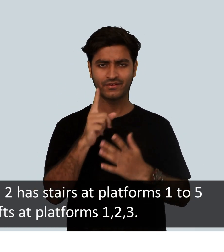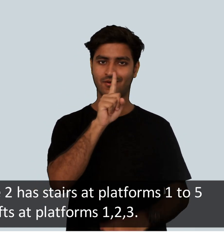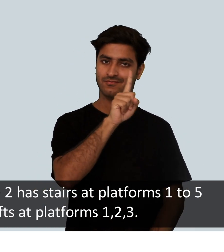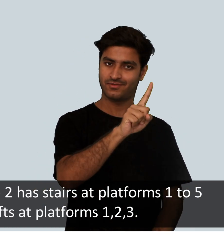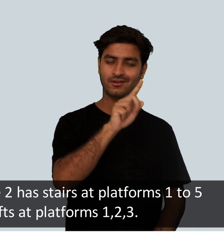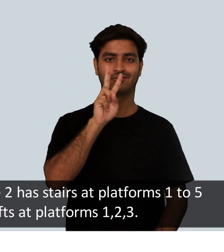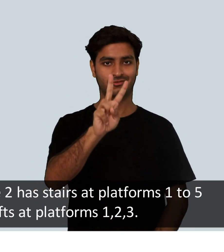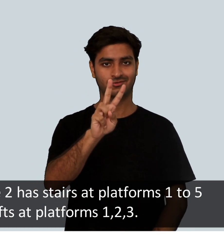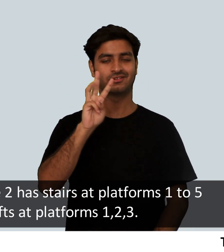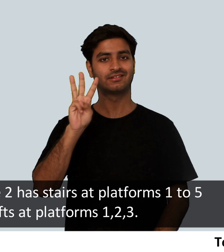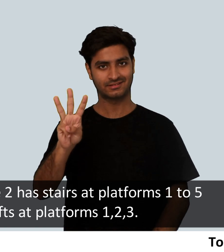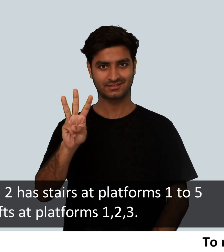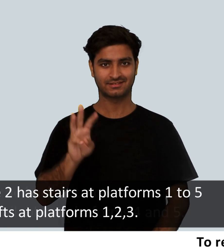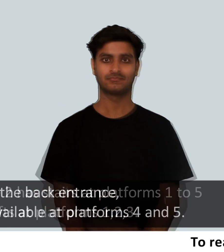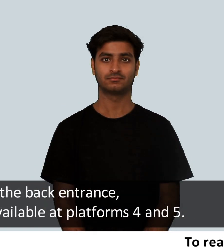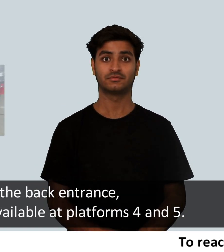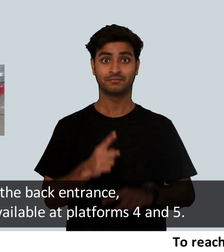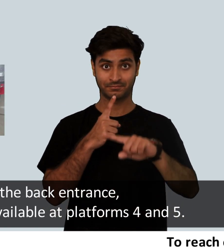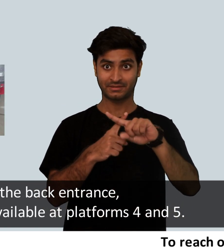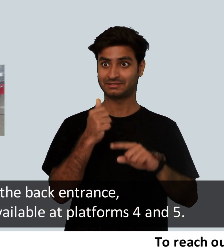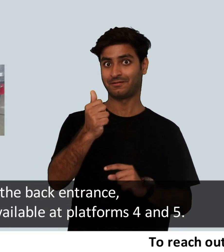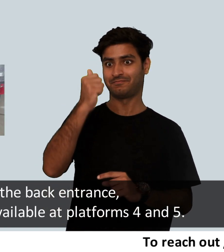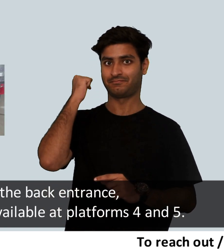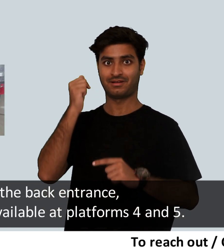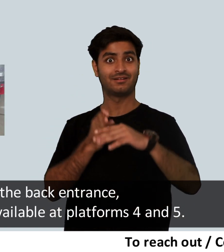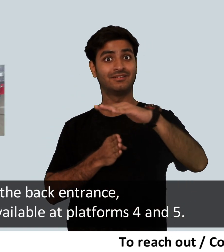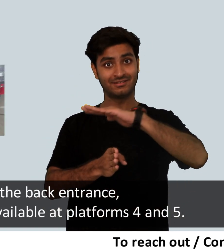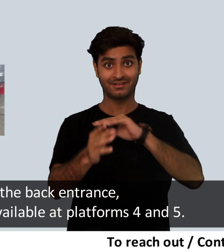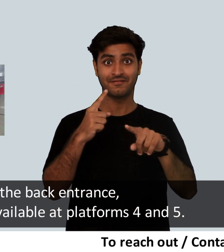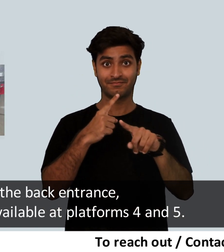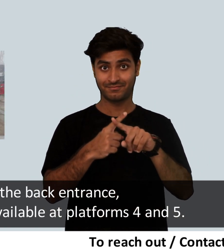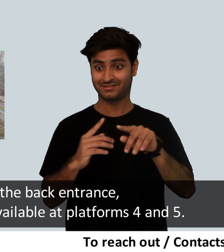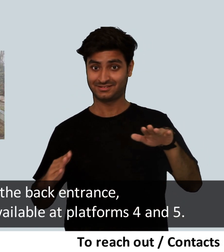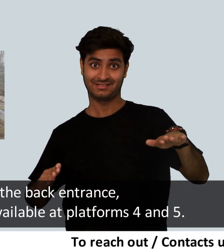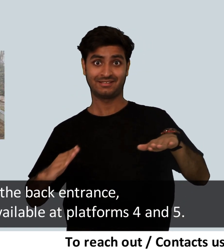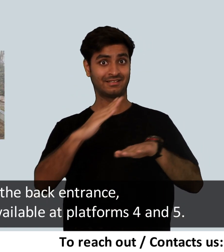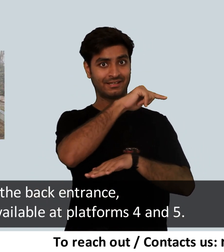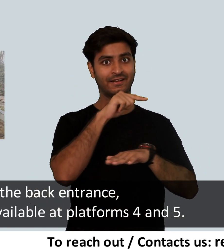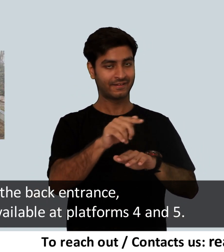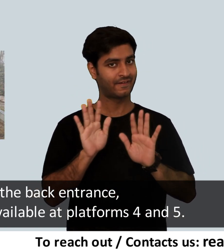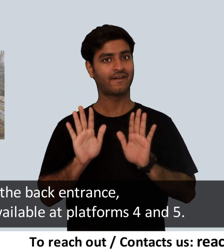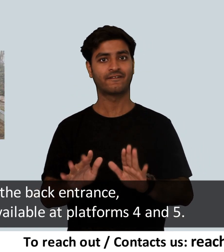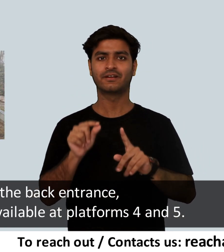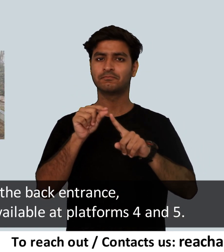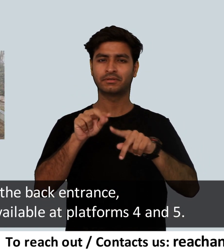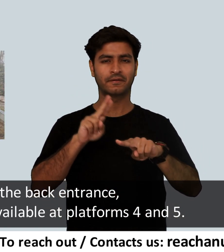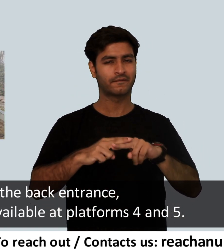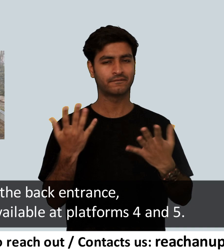and at the back entrance. Ramps are available at platforms 4 and 5.